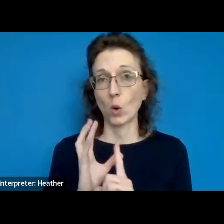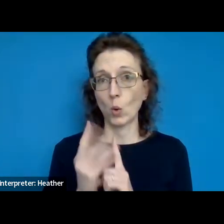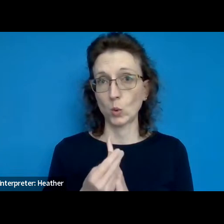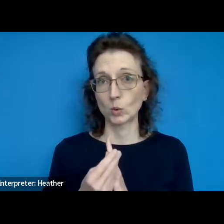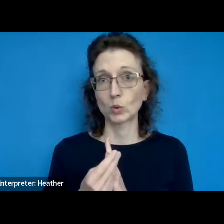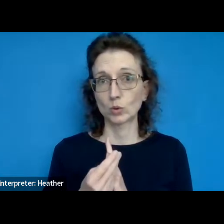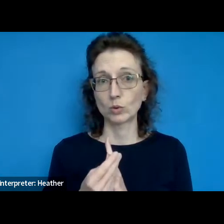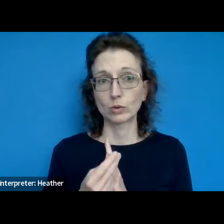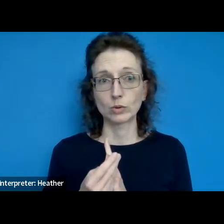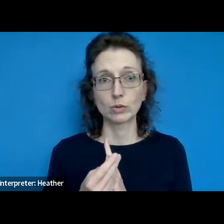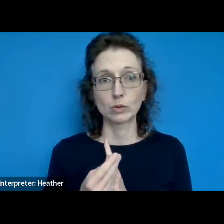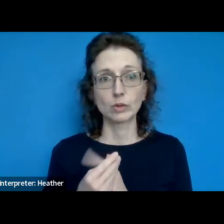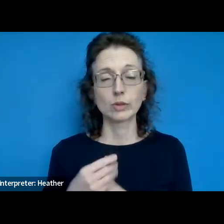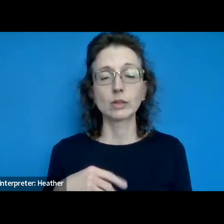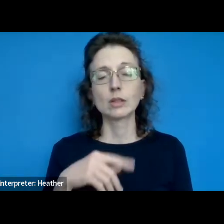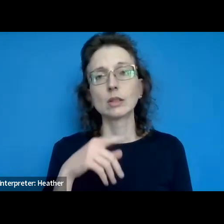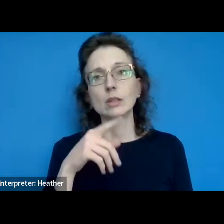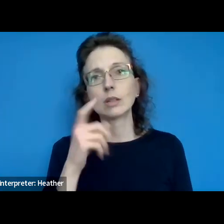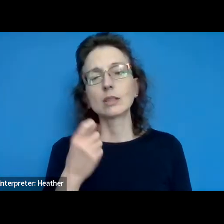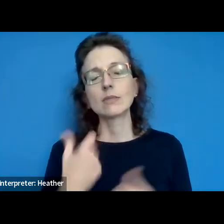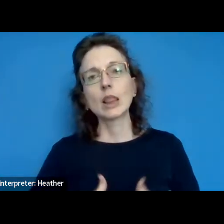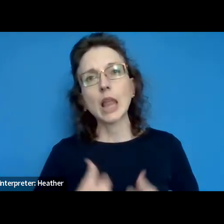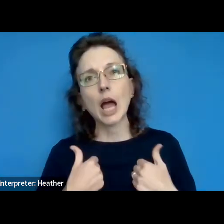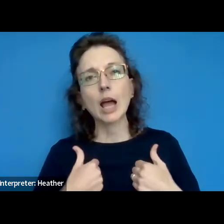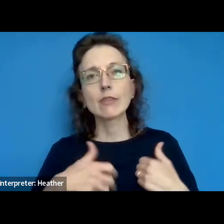because fertility,